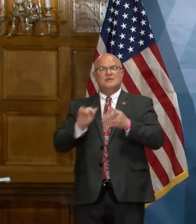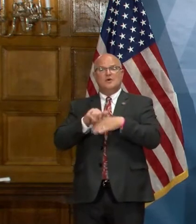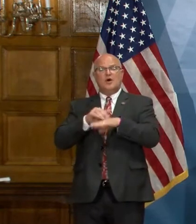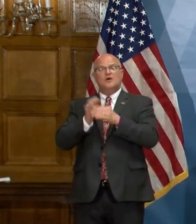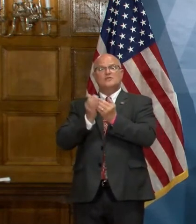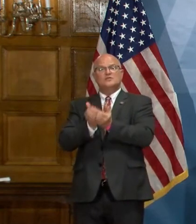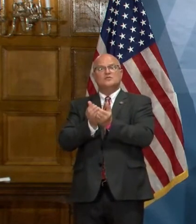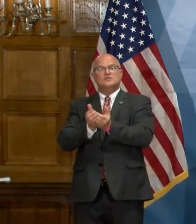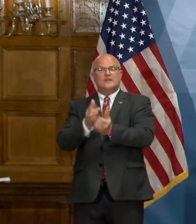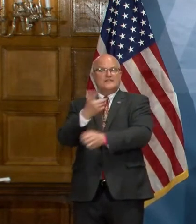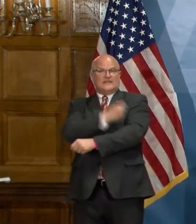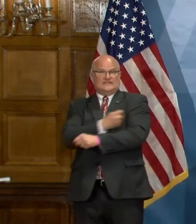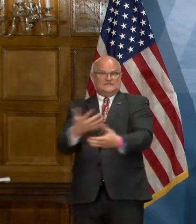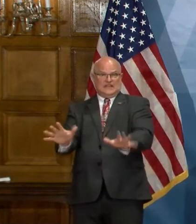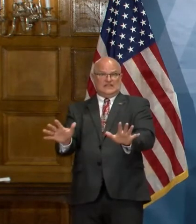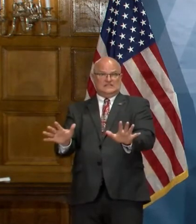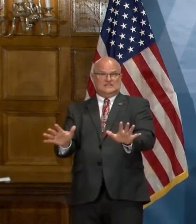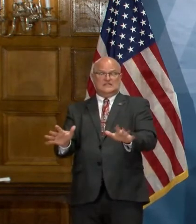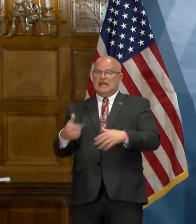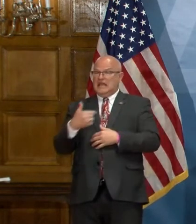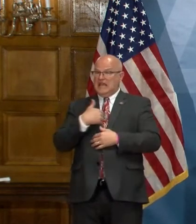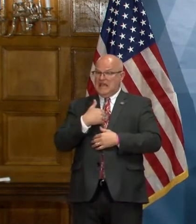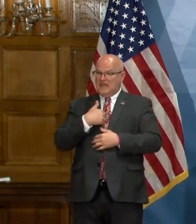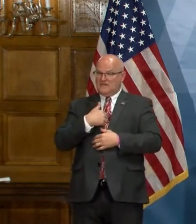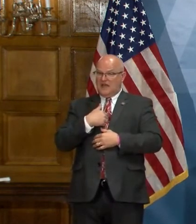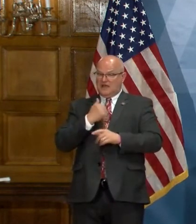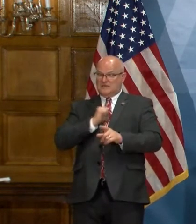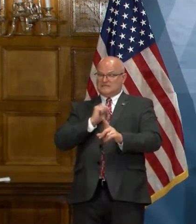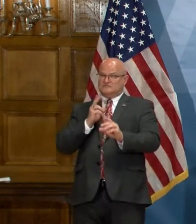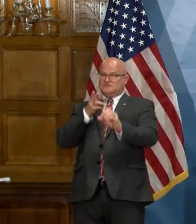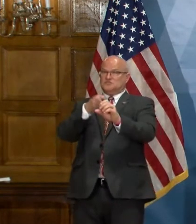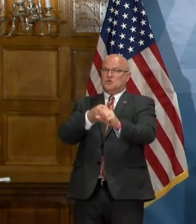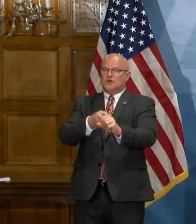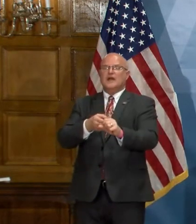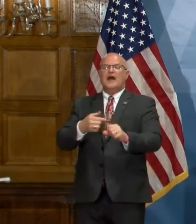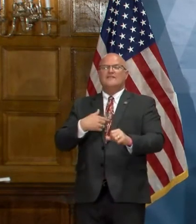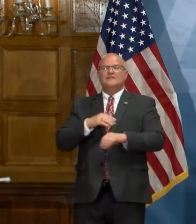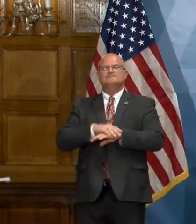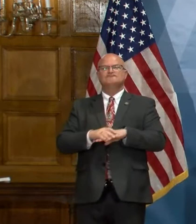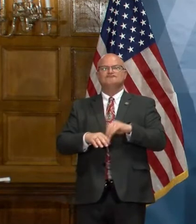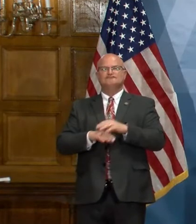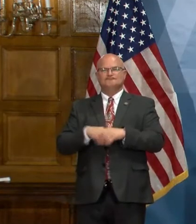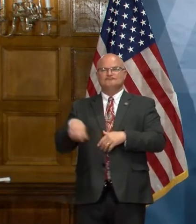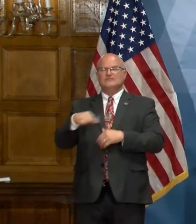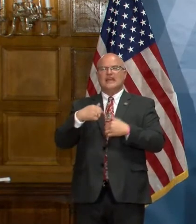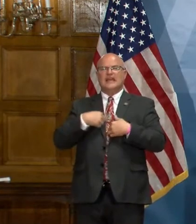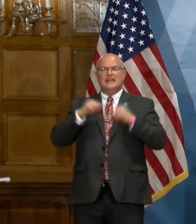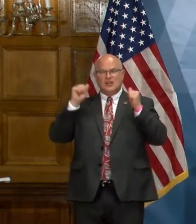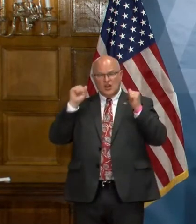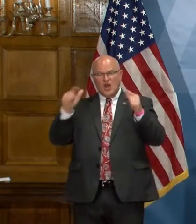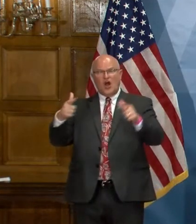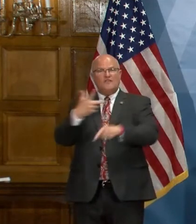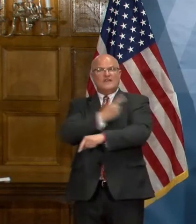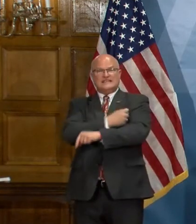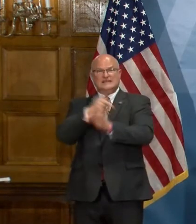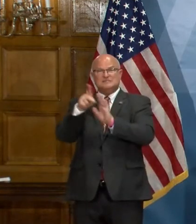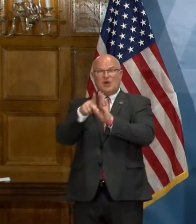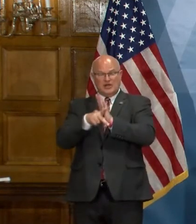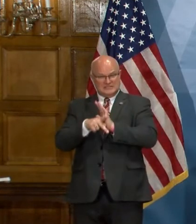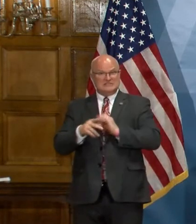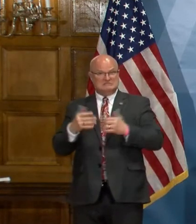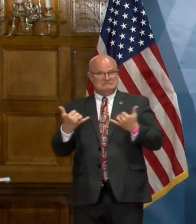on the cruise line vaccinated. If I was going on a cruise line, I would feel more comfortable if they had an all-vaccination